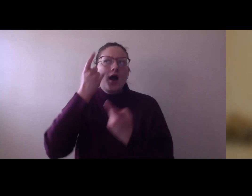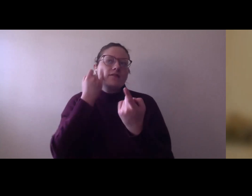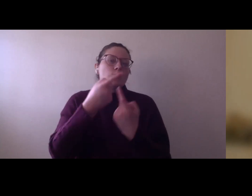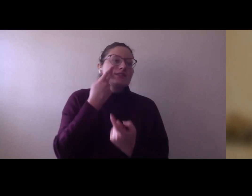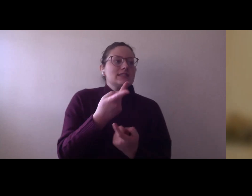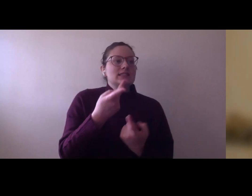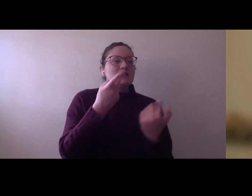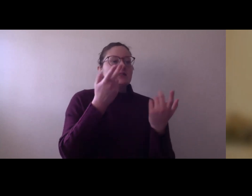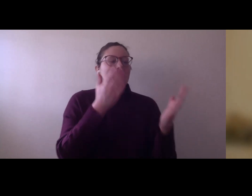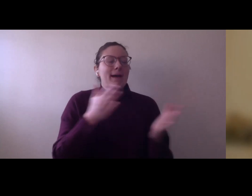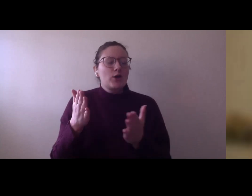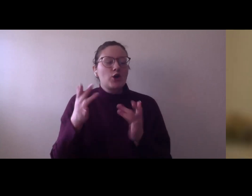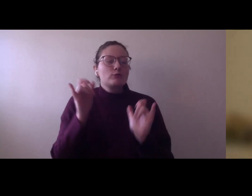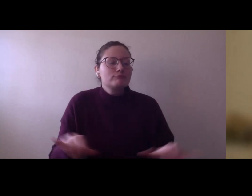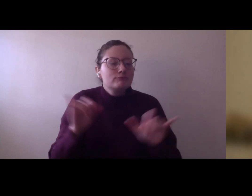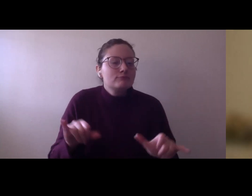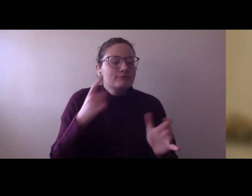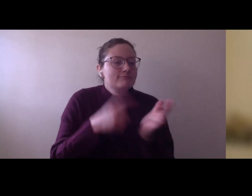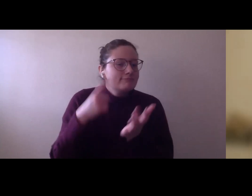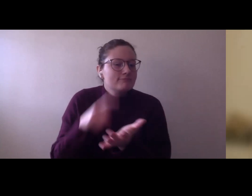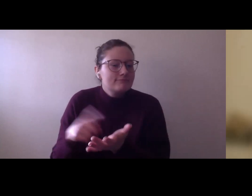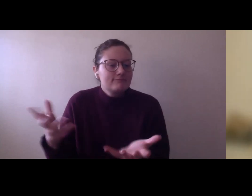patterns. Yeah. Well,